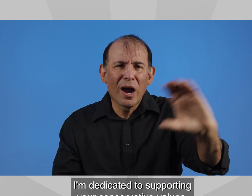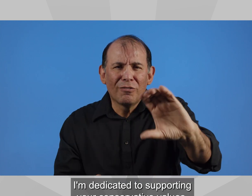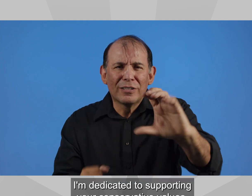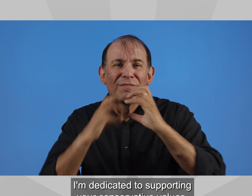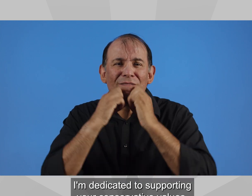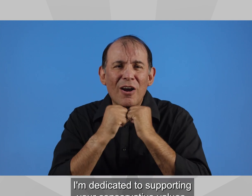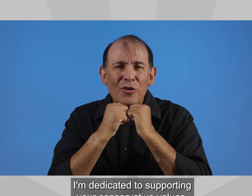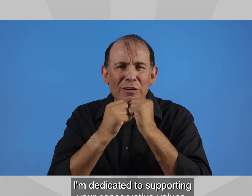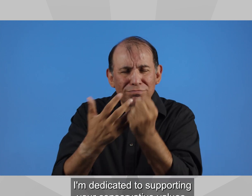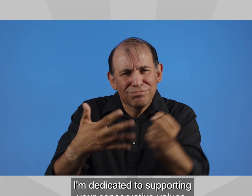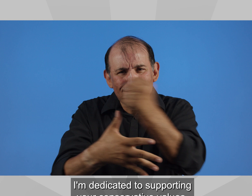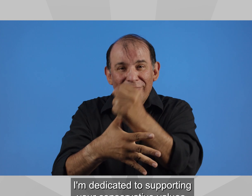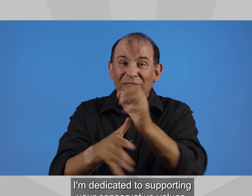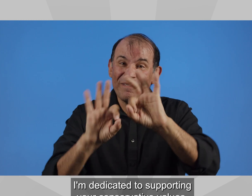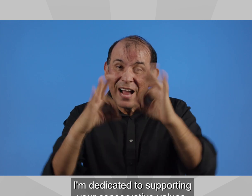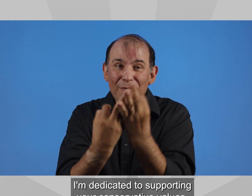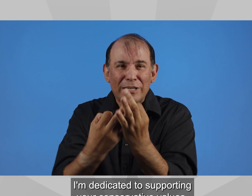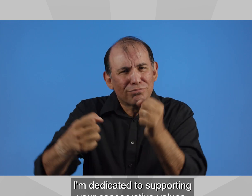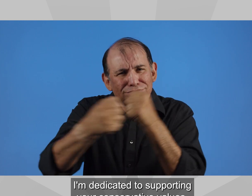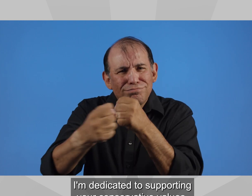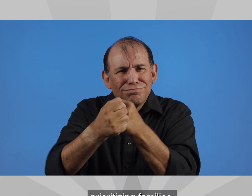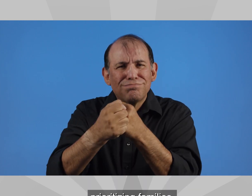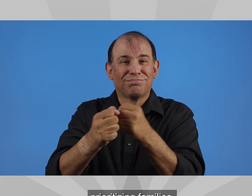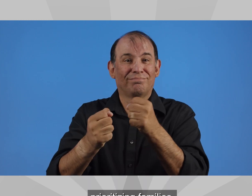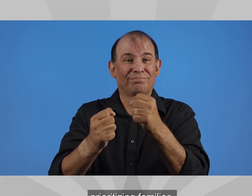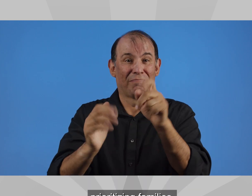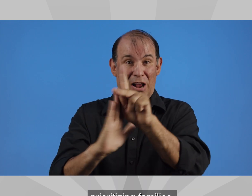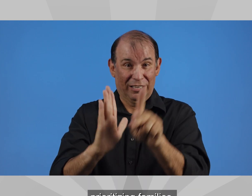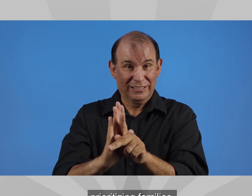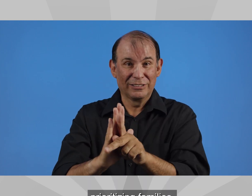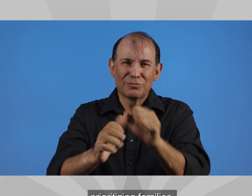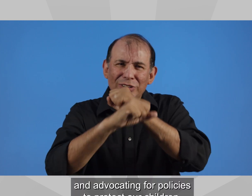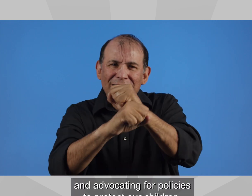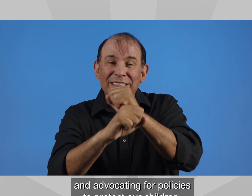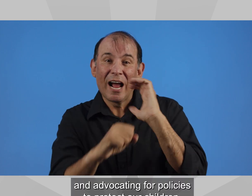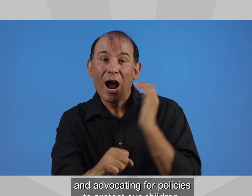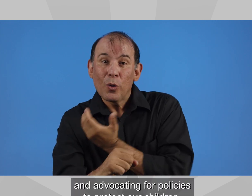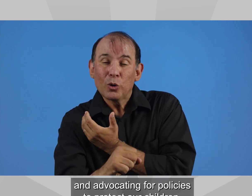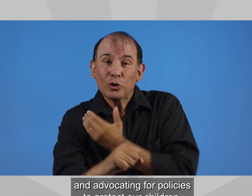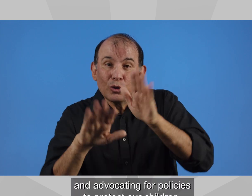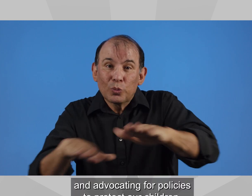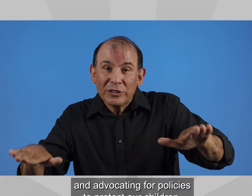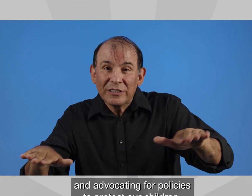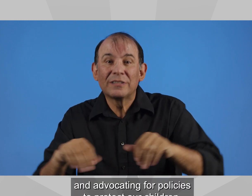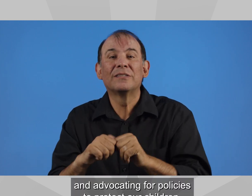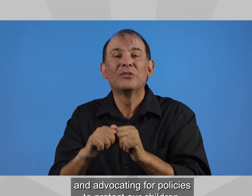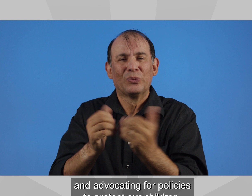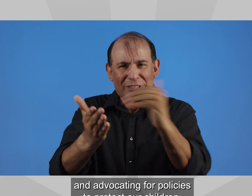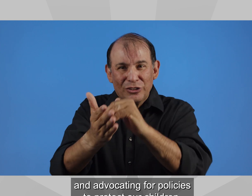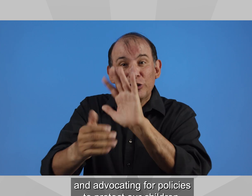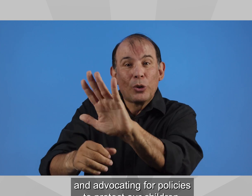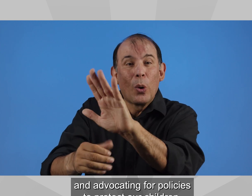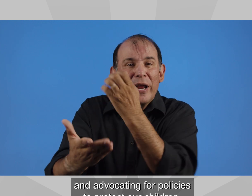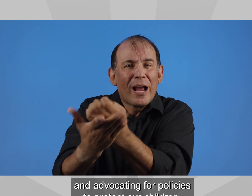I'm dedicated to supporting your conservative values, prioritizing families, and advocating for policies to protect